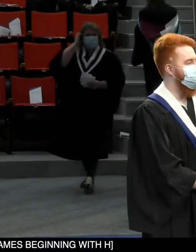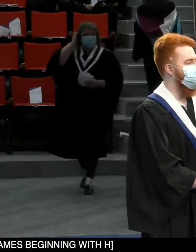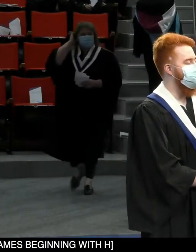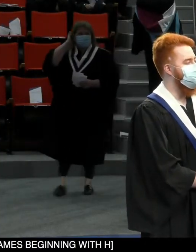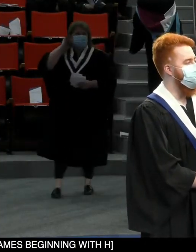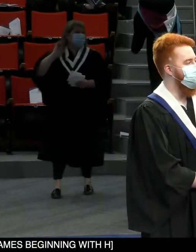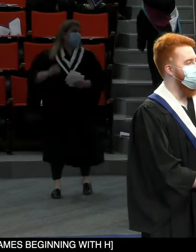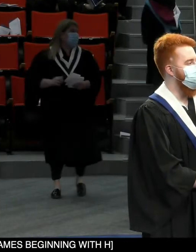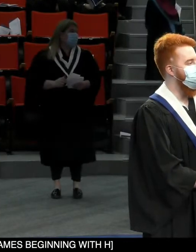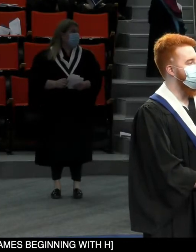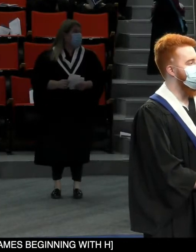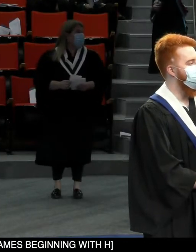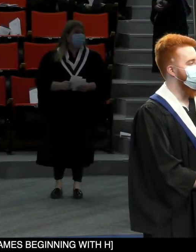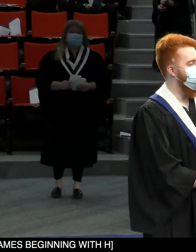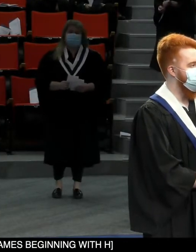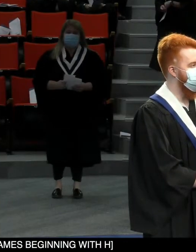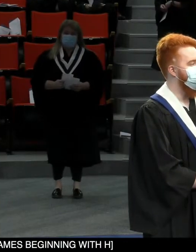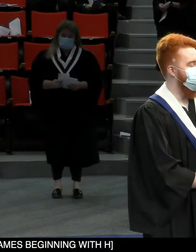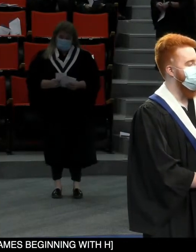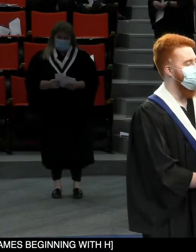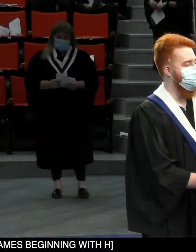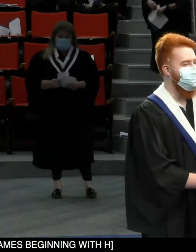Hillary Hardwick.